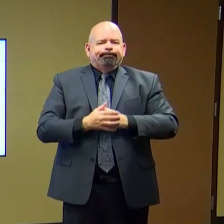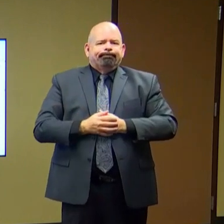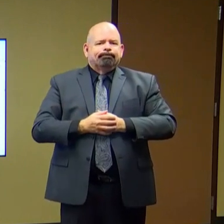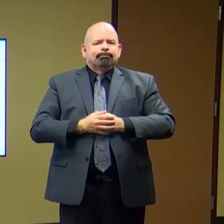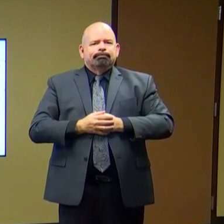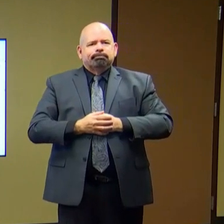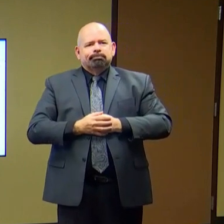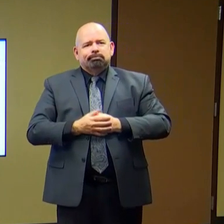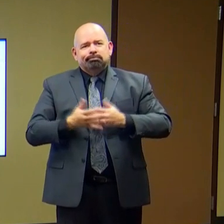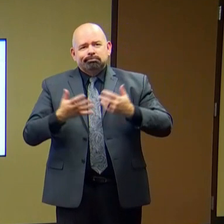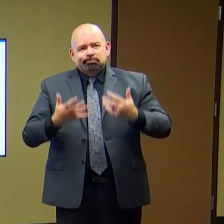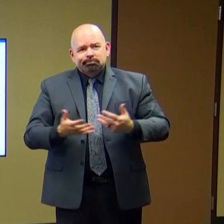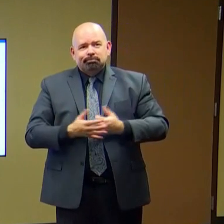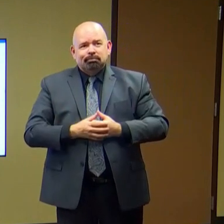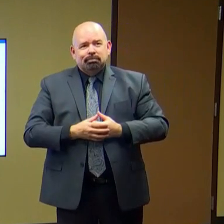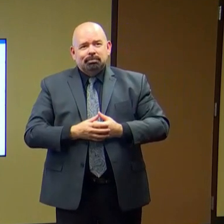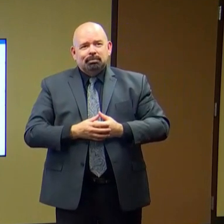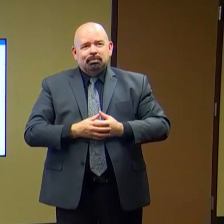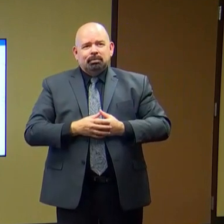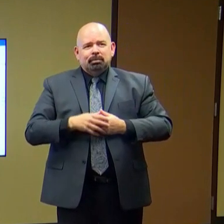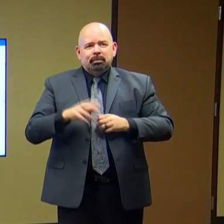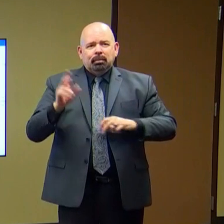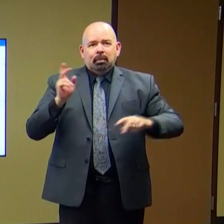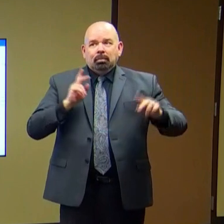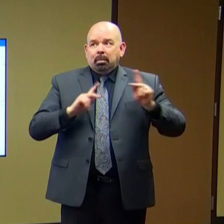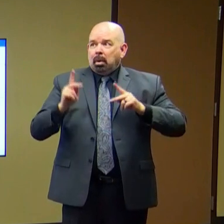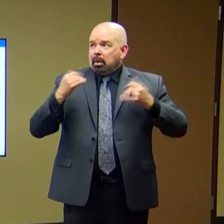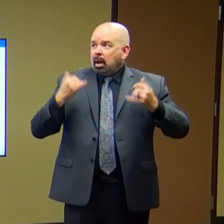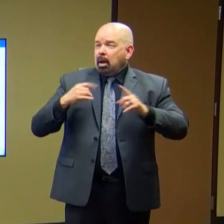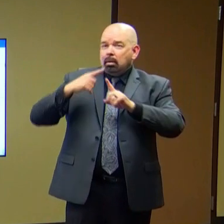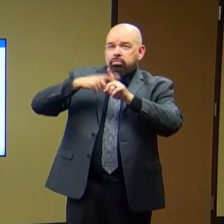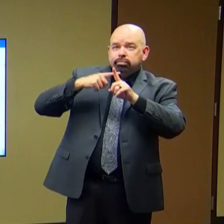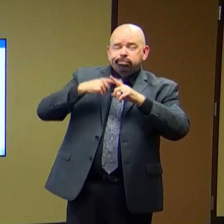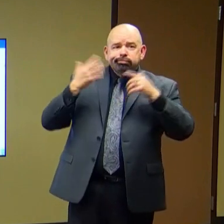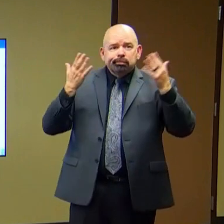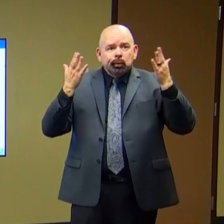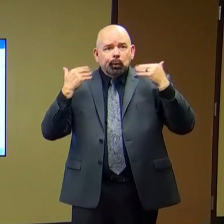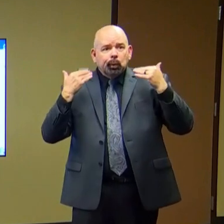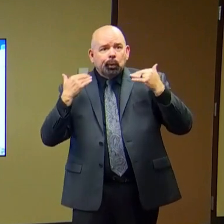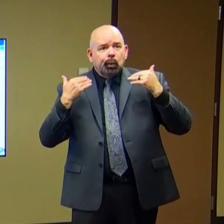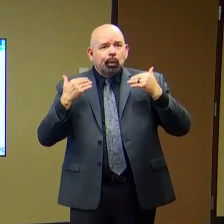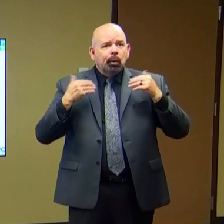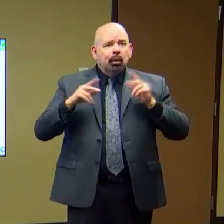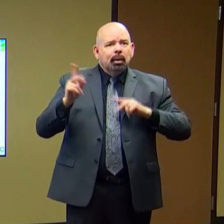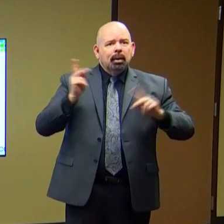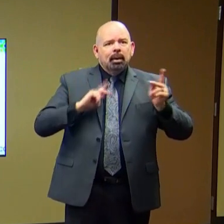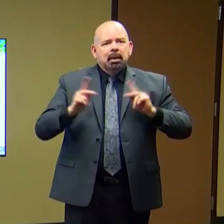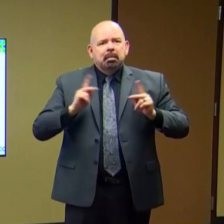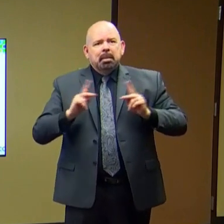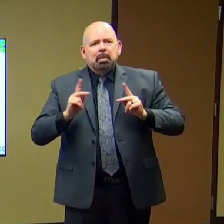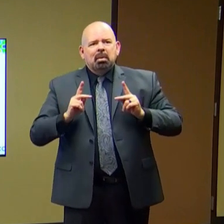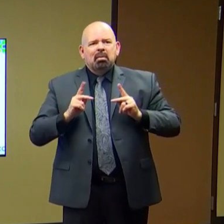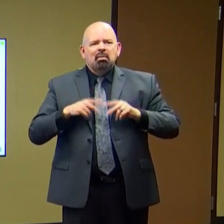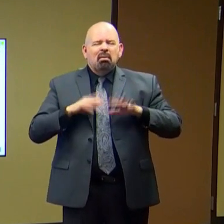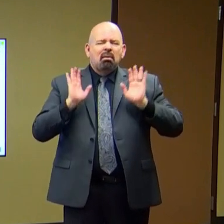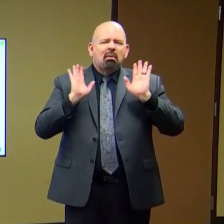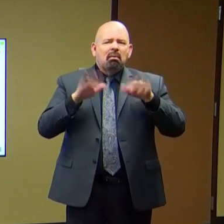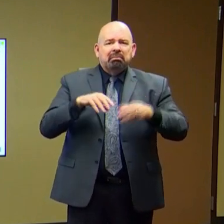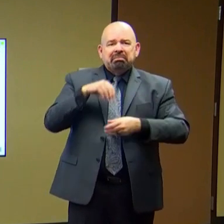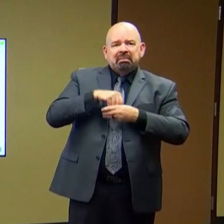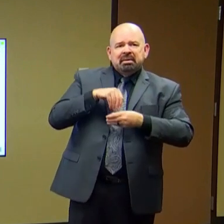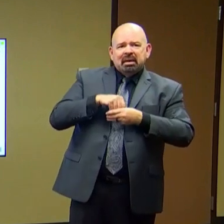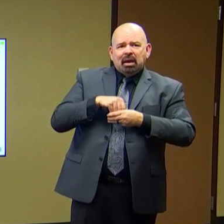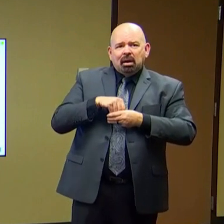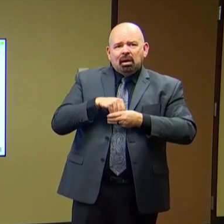this starting to get cooler. We know with more cooler weather, people are going to be spending more time indoors, which is, the judge said,